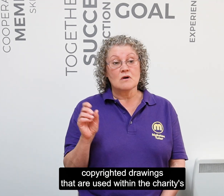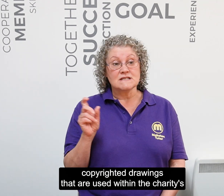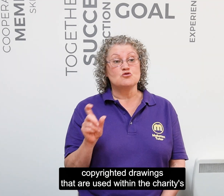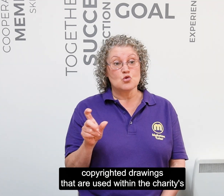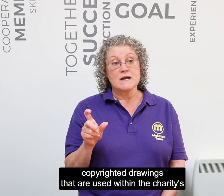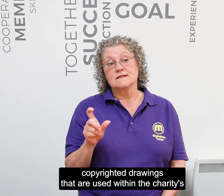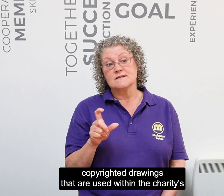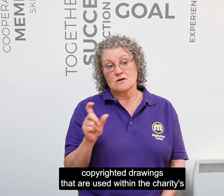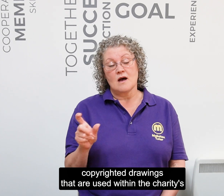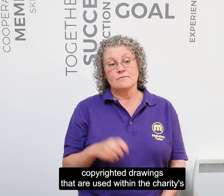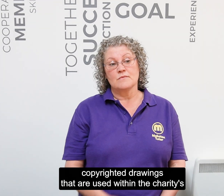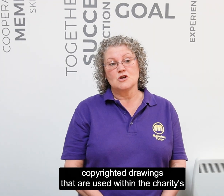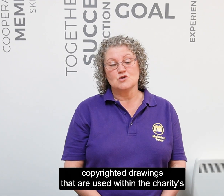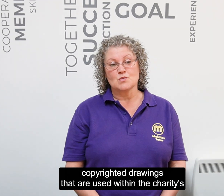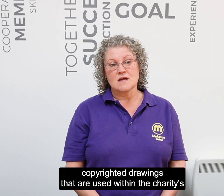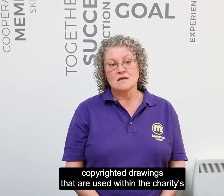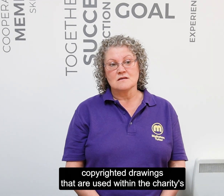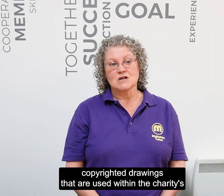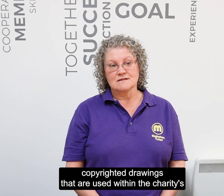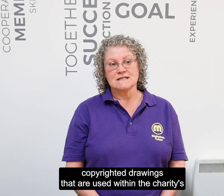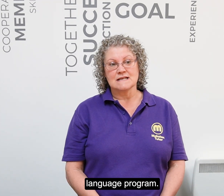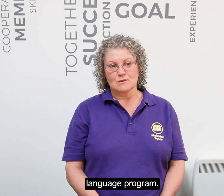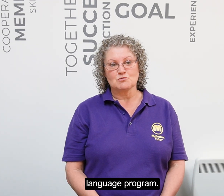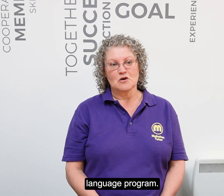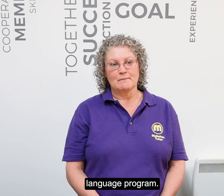copyrighted drawings that are used within the charity's language programme.